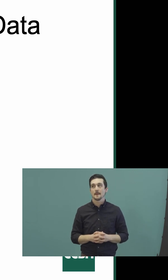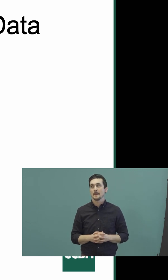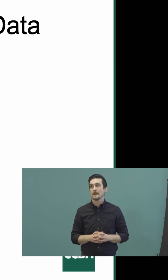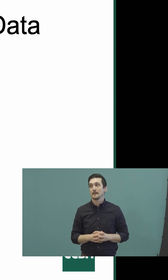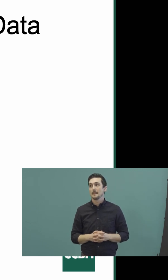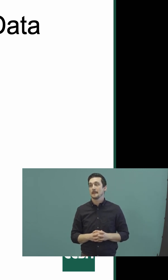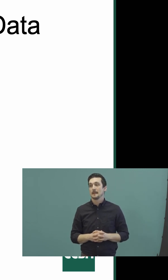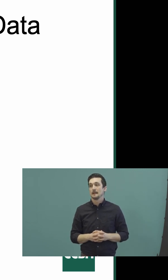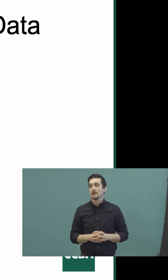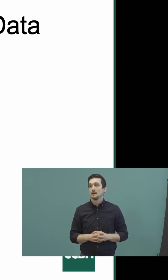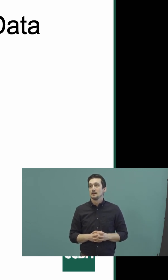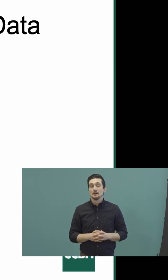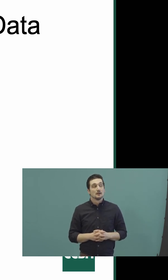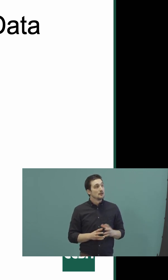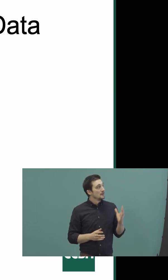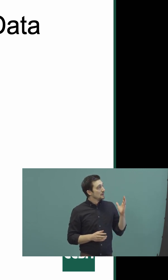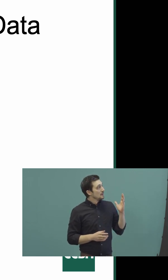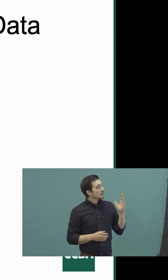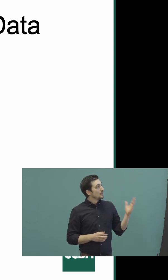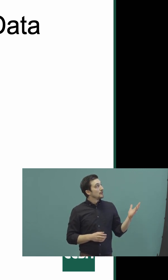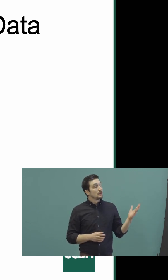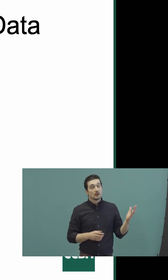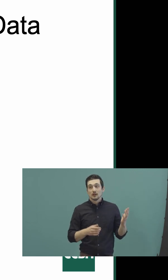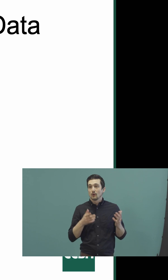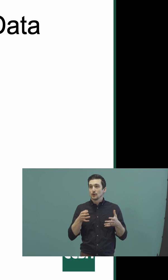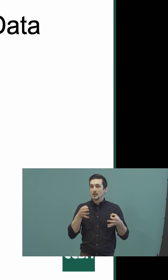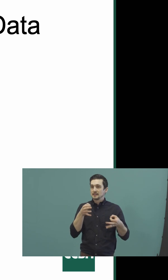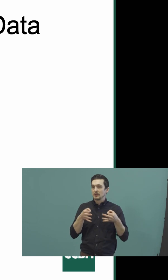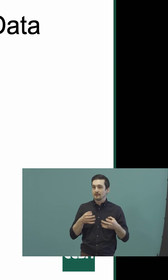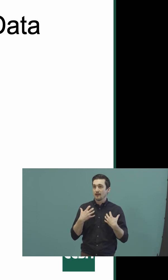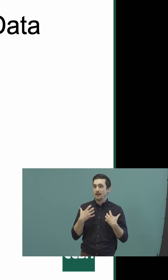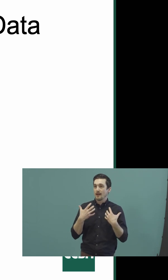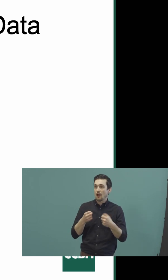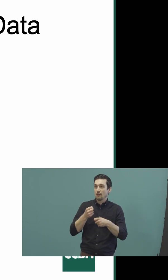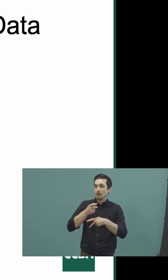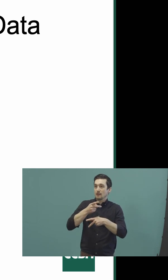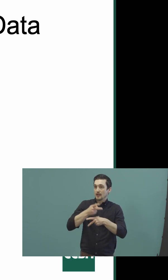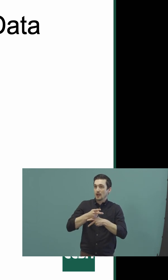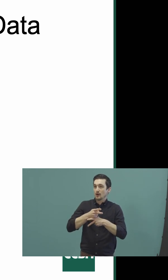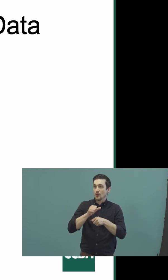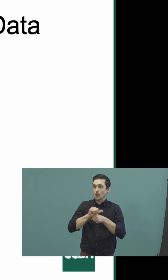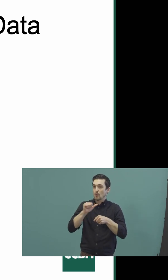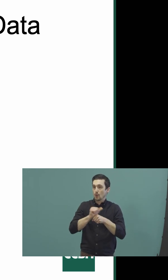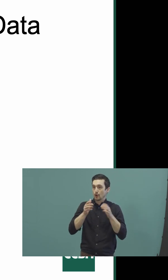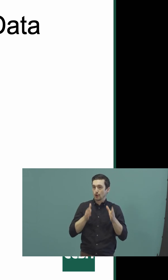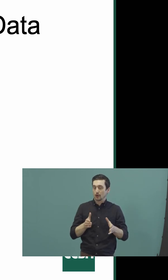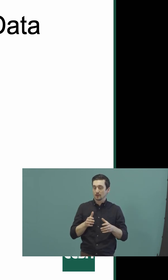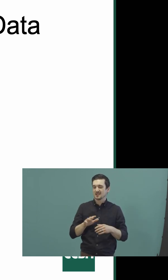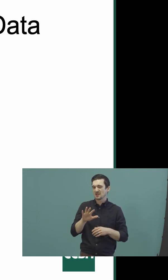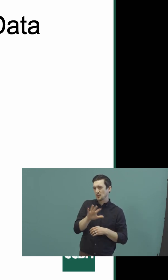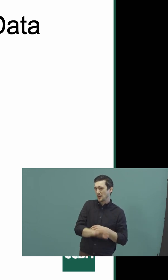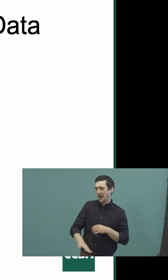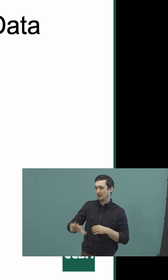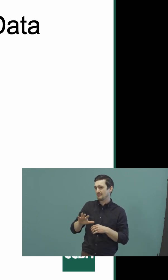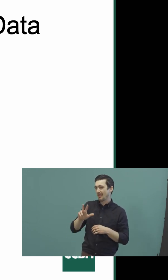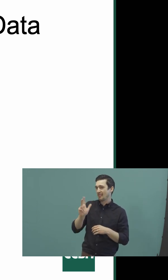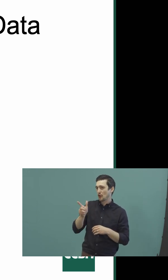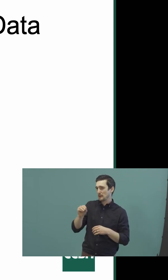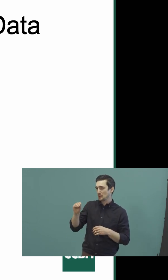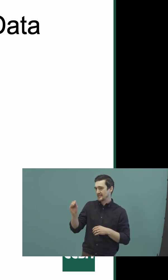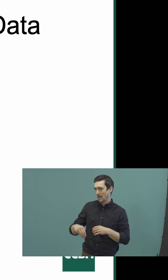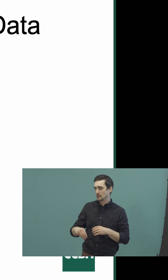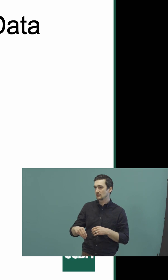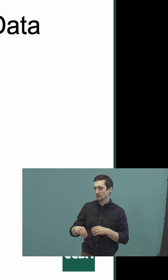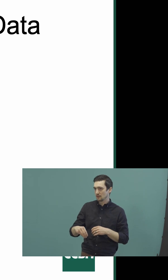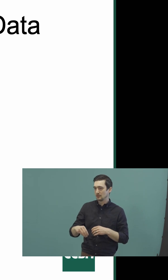I wanted to also present the healthcare worker percent for our community. You'll note it's been hovering around 30%. We've been up